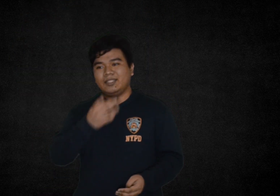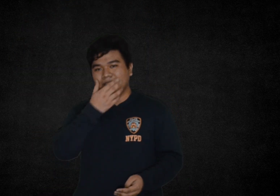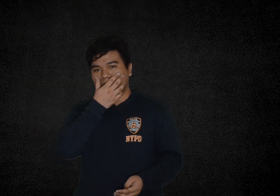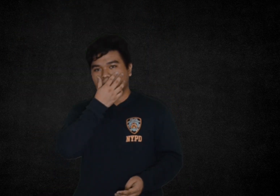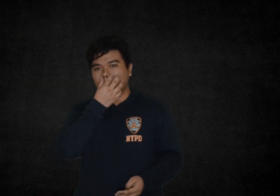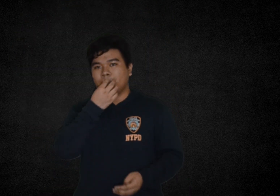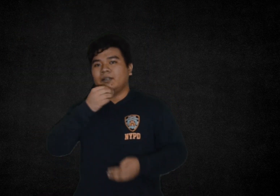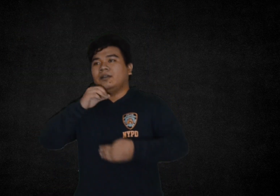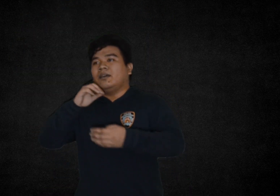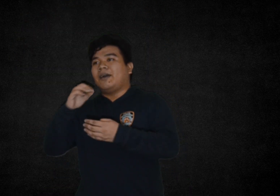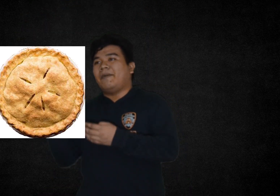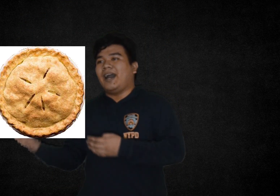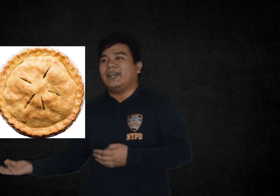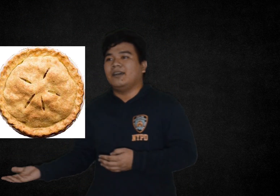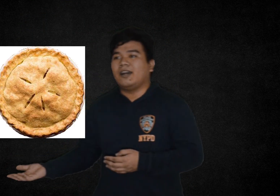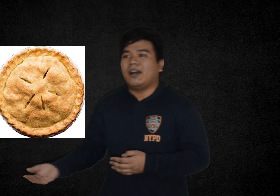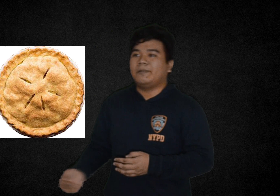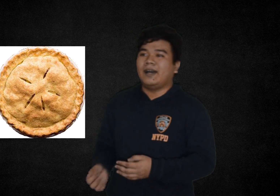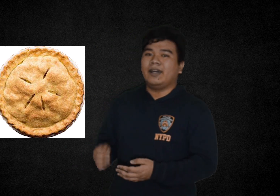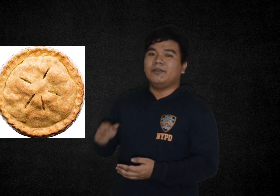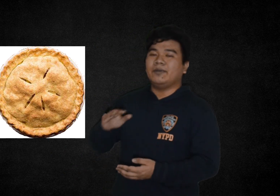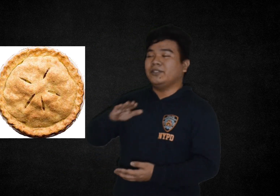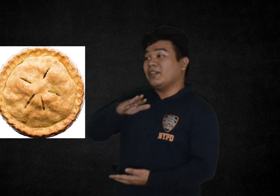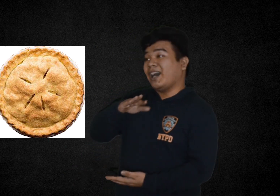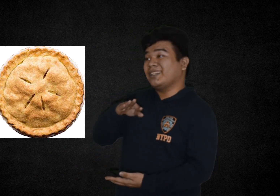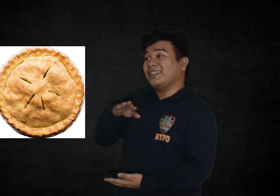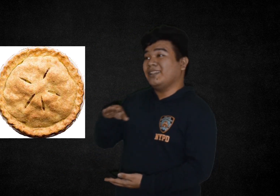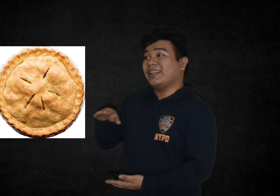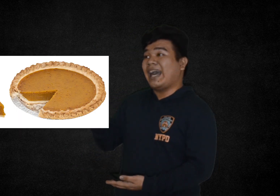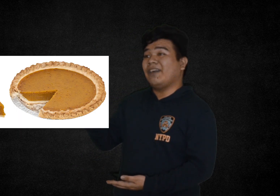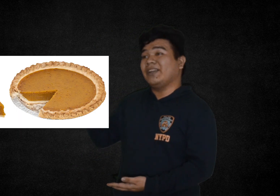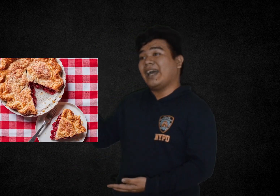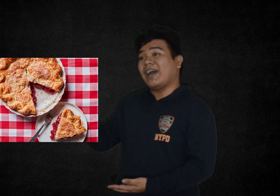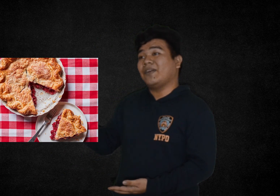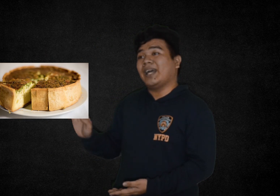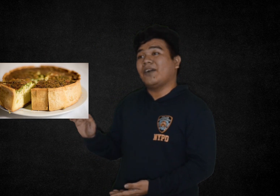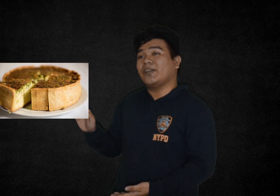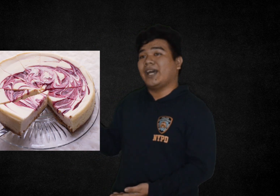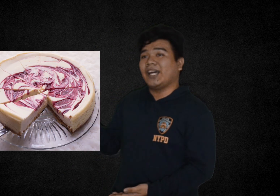is a pie. A pie, when you cut it in half and half and half and half,